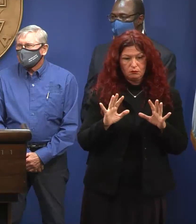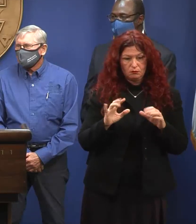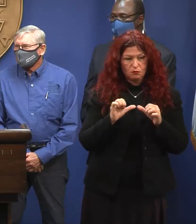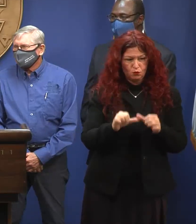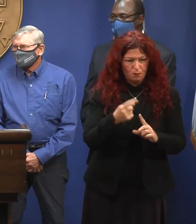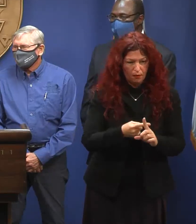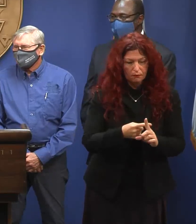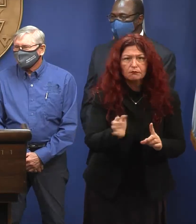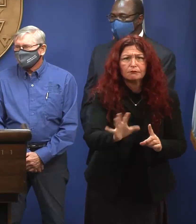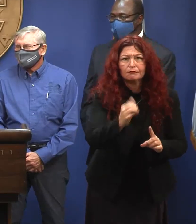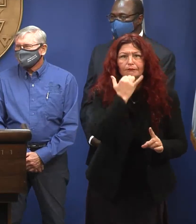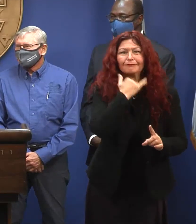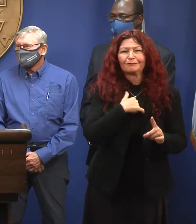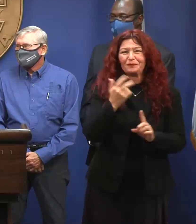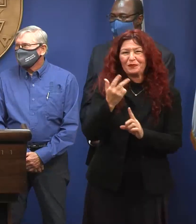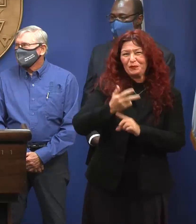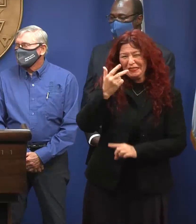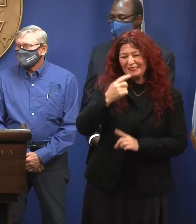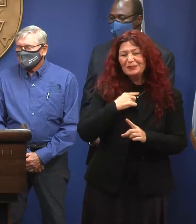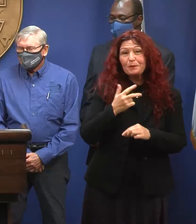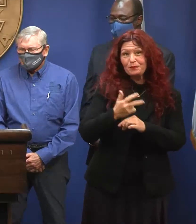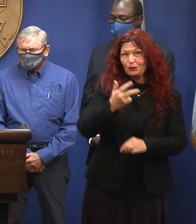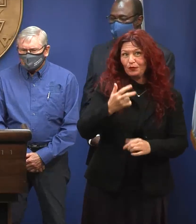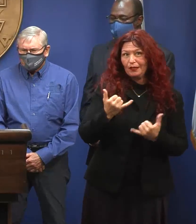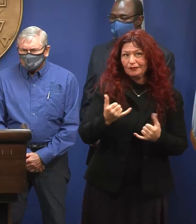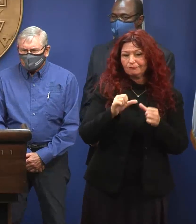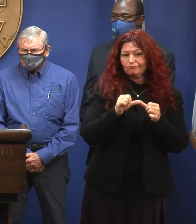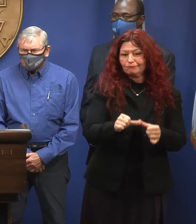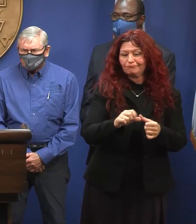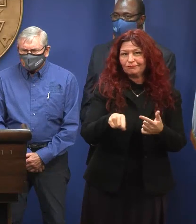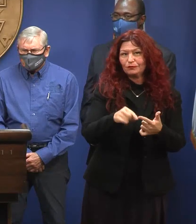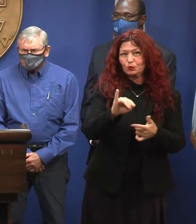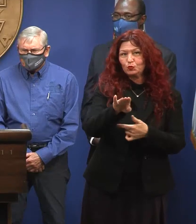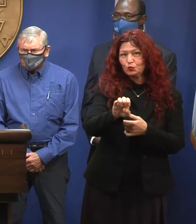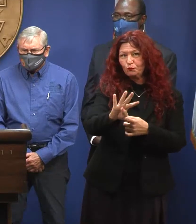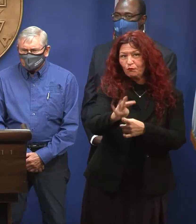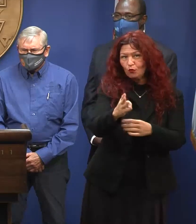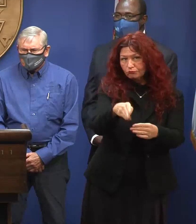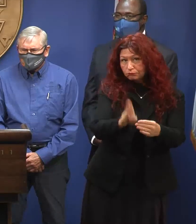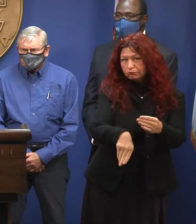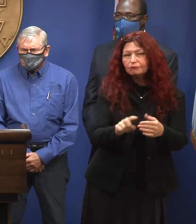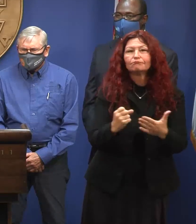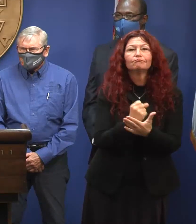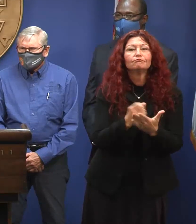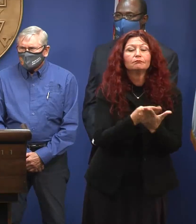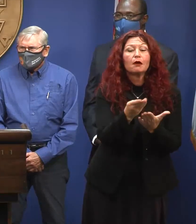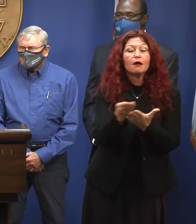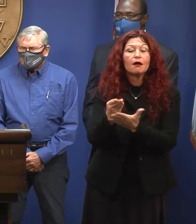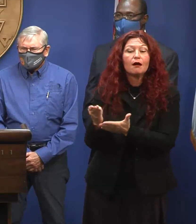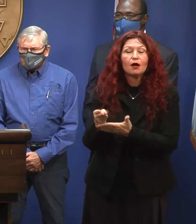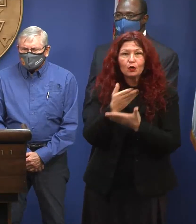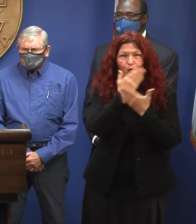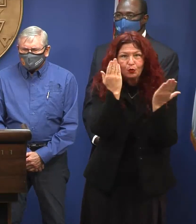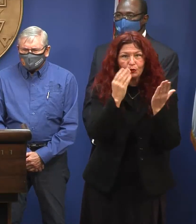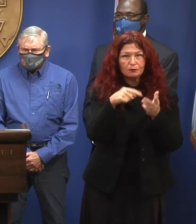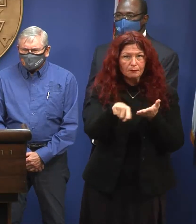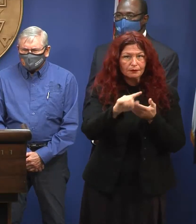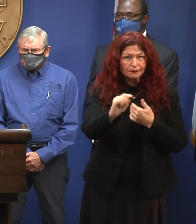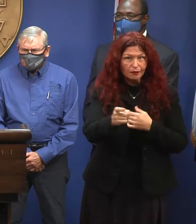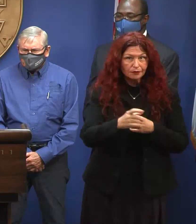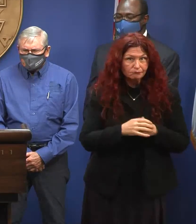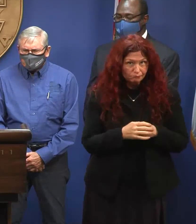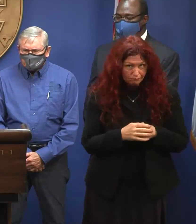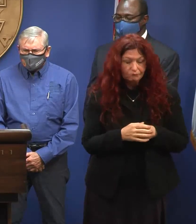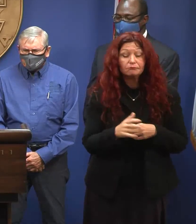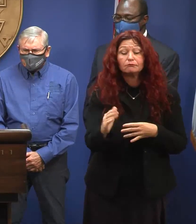3 days. You have 3 days to go out and buy your hurricane supplies and enjoy the tax-free holiday. So third, what do